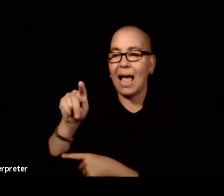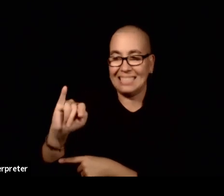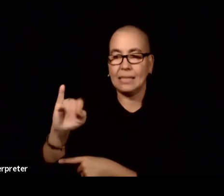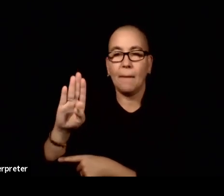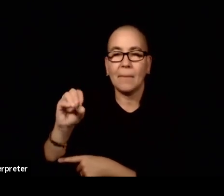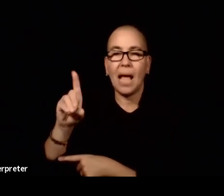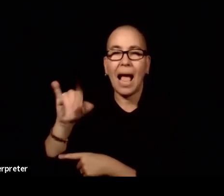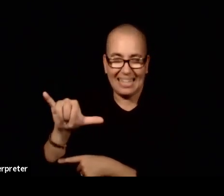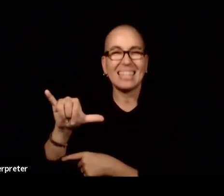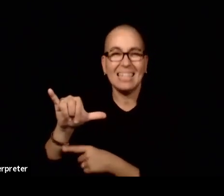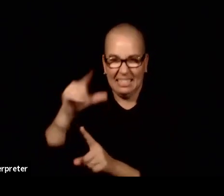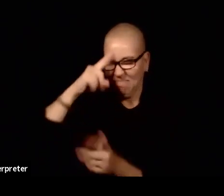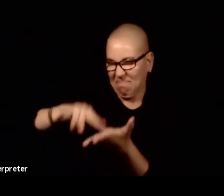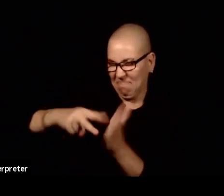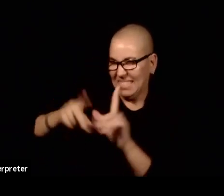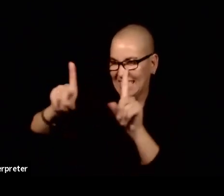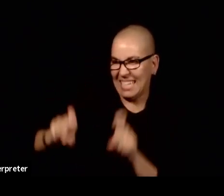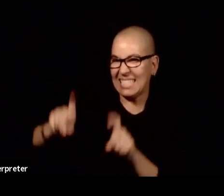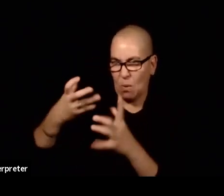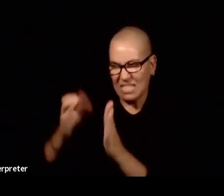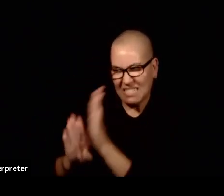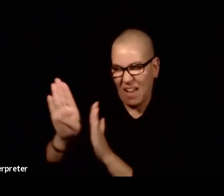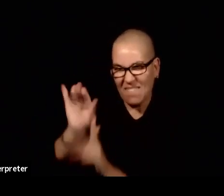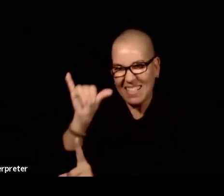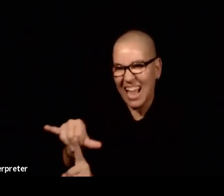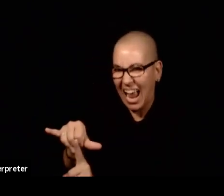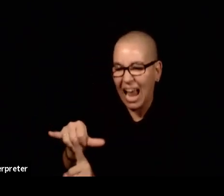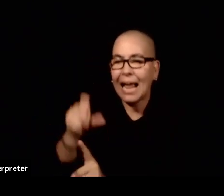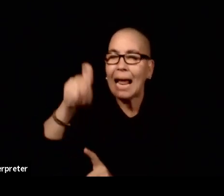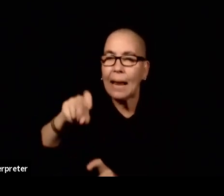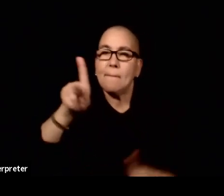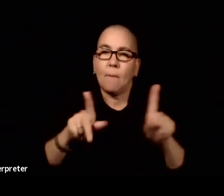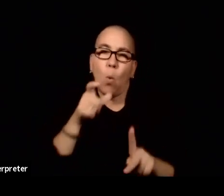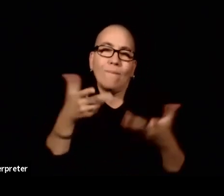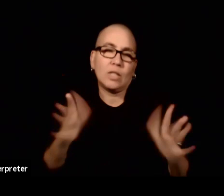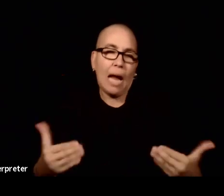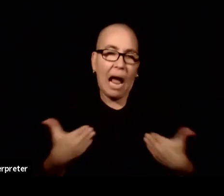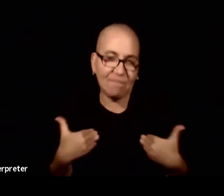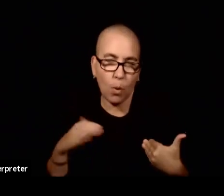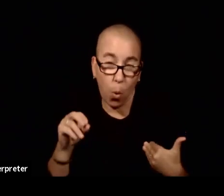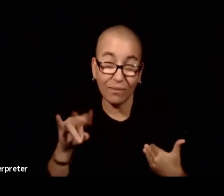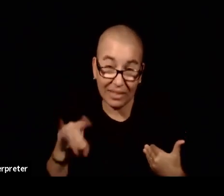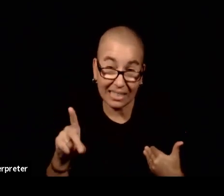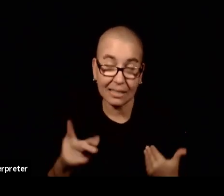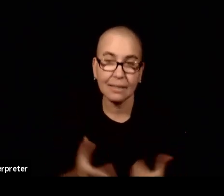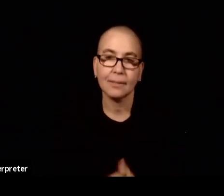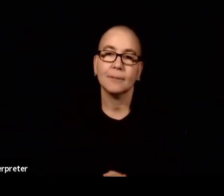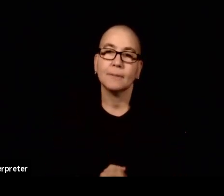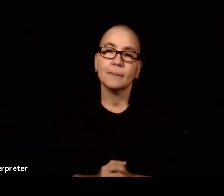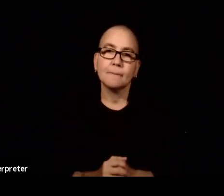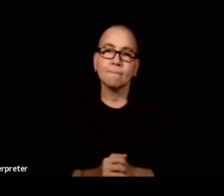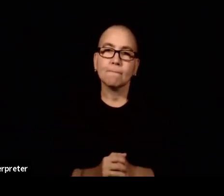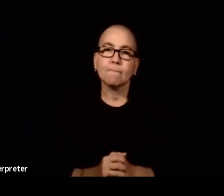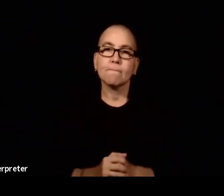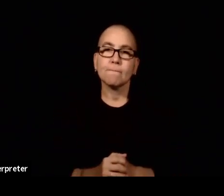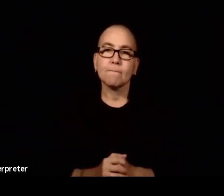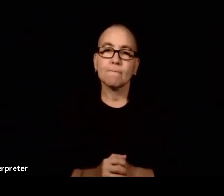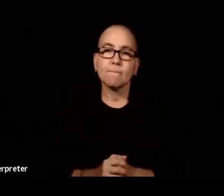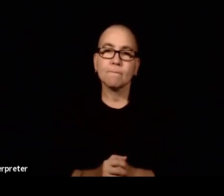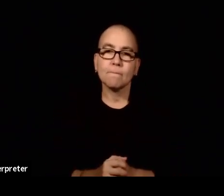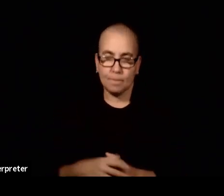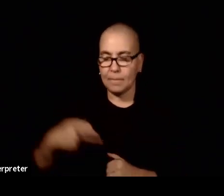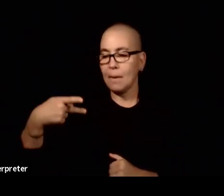itself. And that'll be really helpful, I think, as we look to do things like build a convalescent plasma treatment program where we take blood from individuals